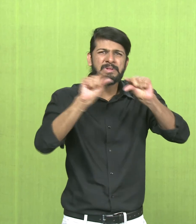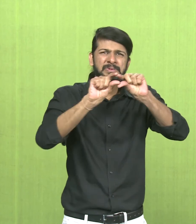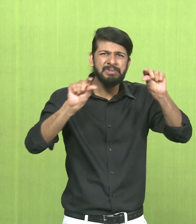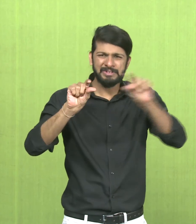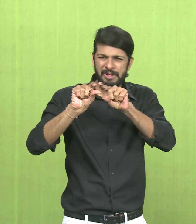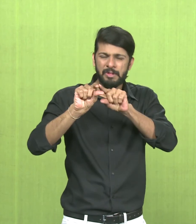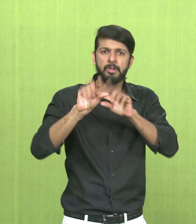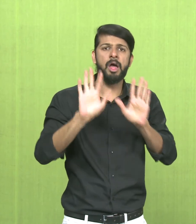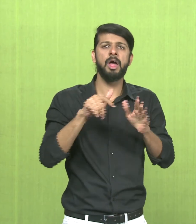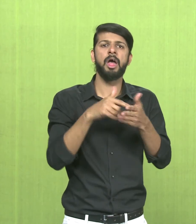Charcoal